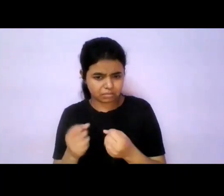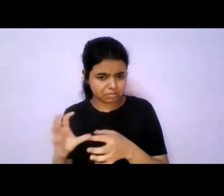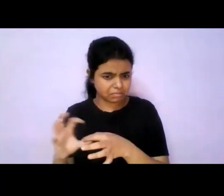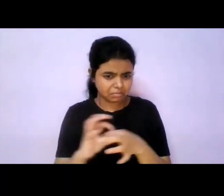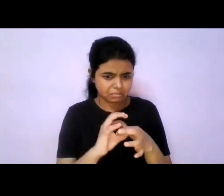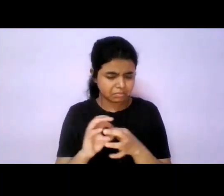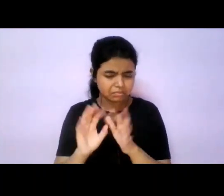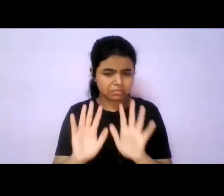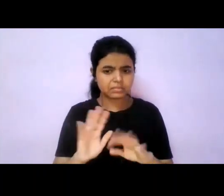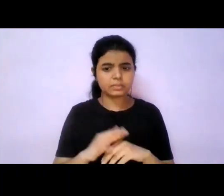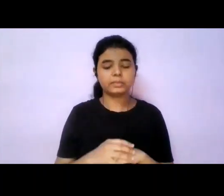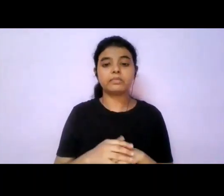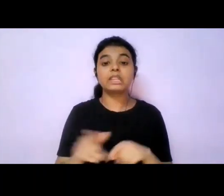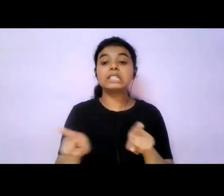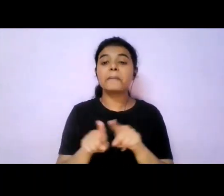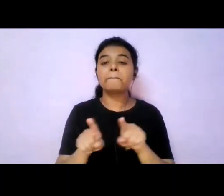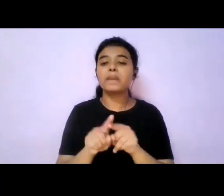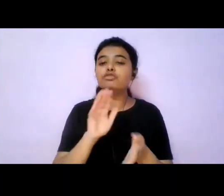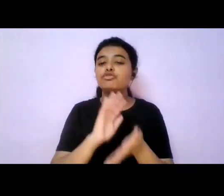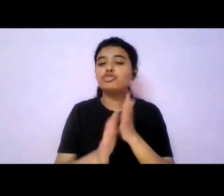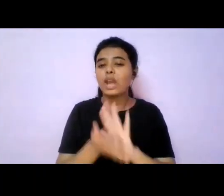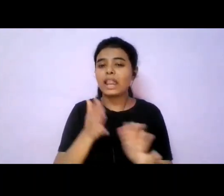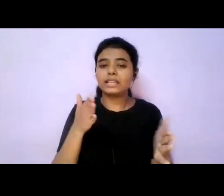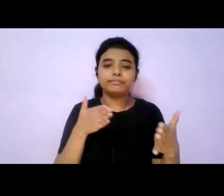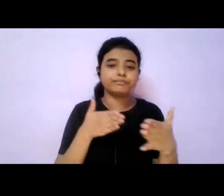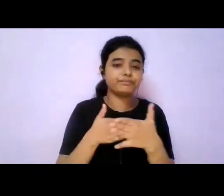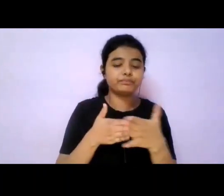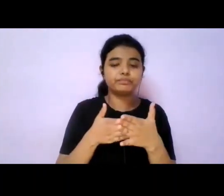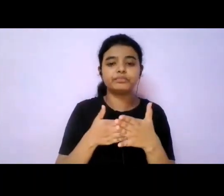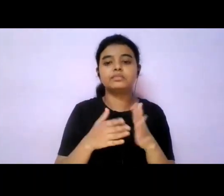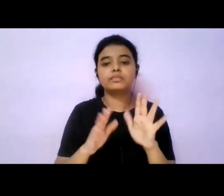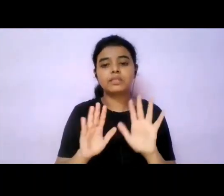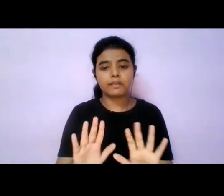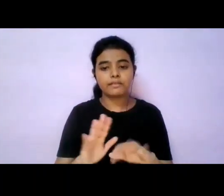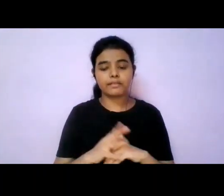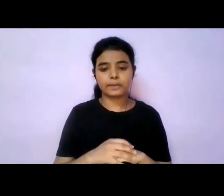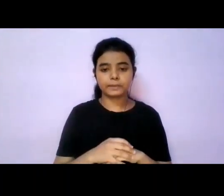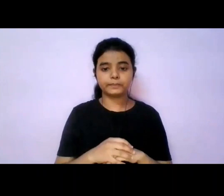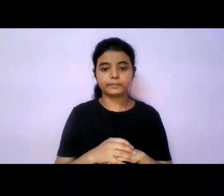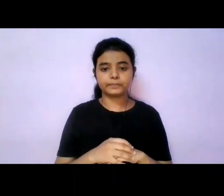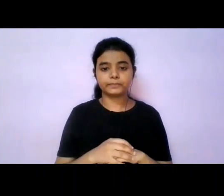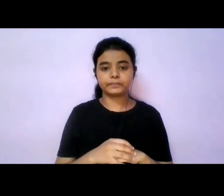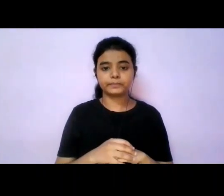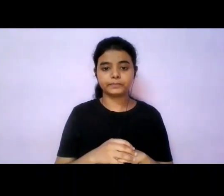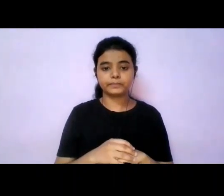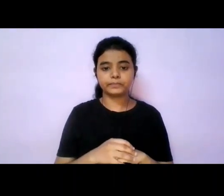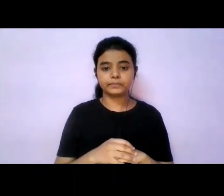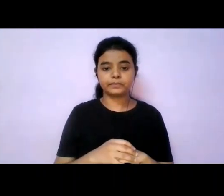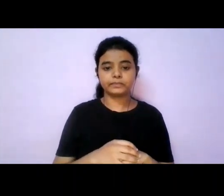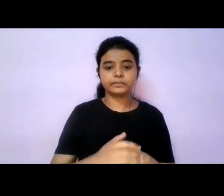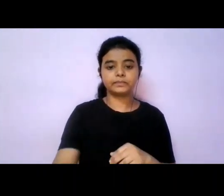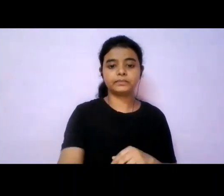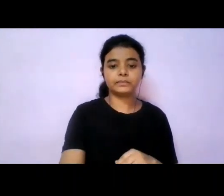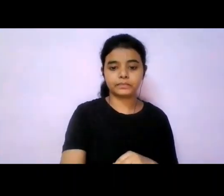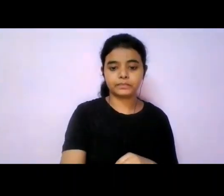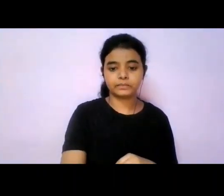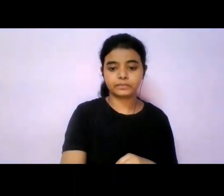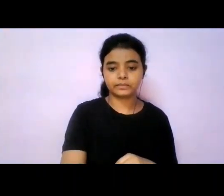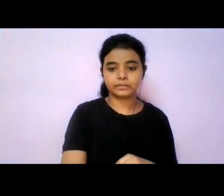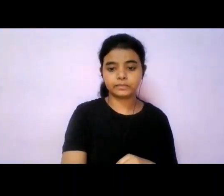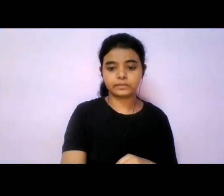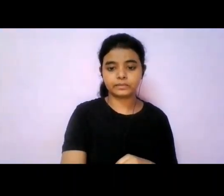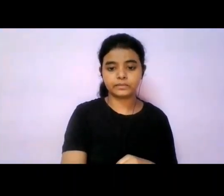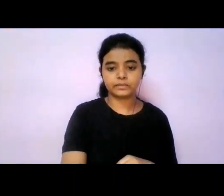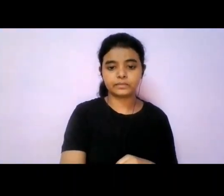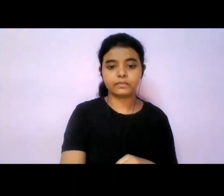desire means challenging the current model of desire that has taken over us. And this is a model of